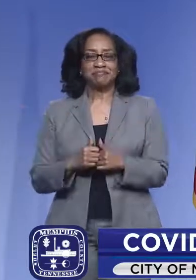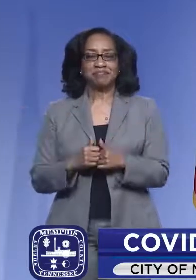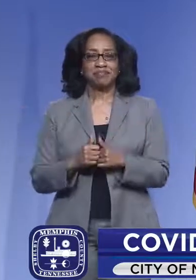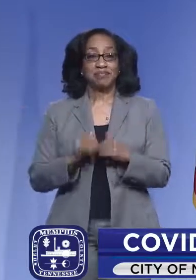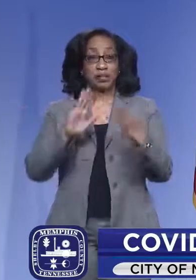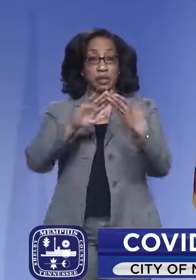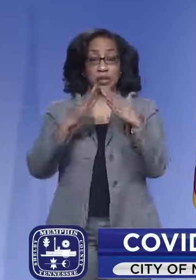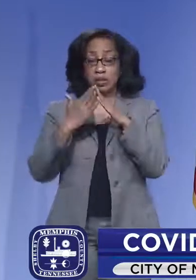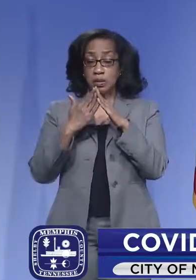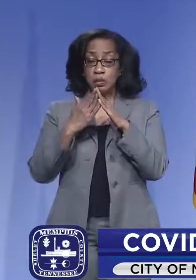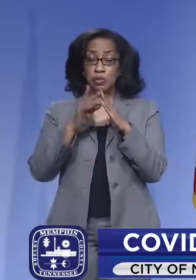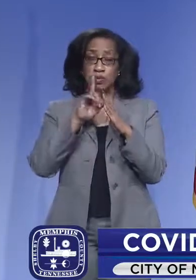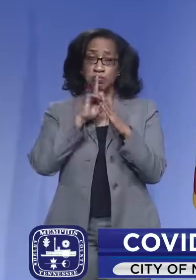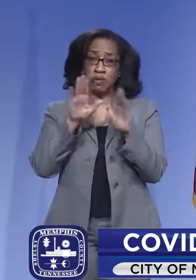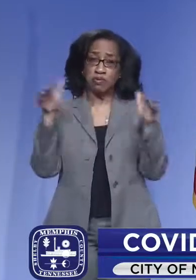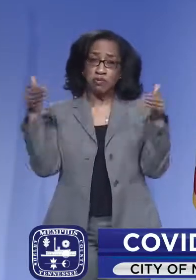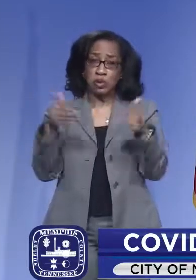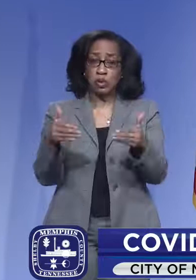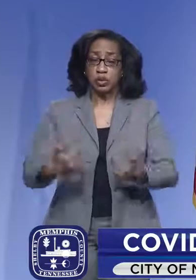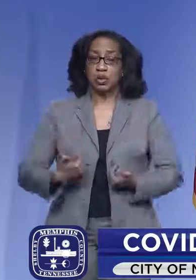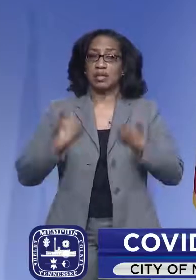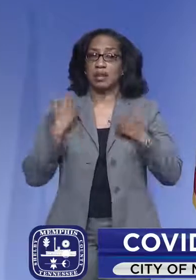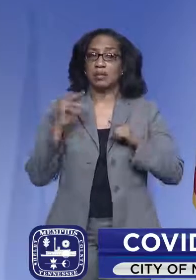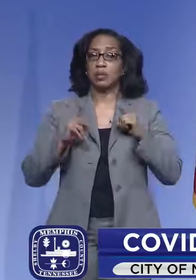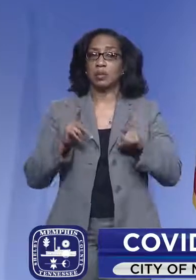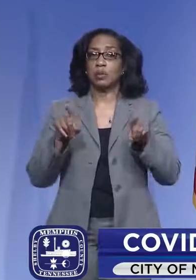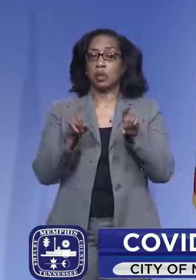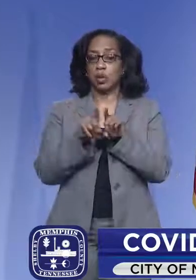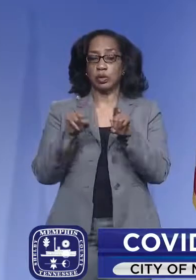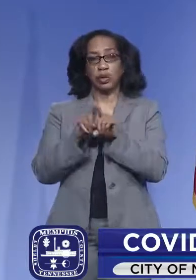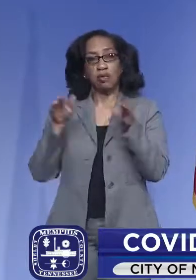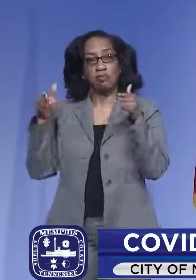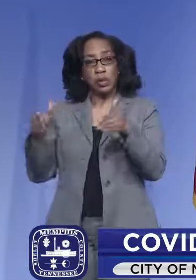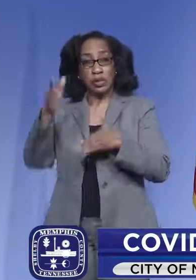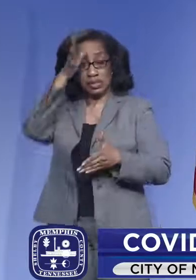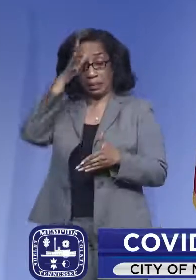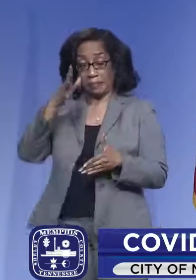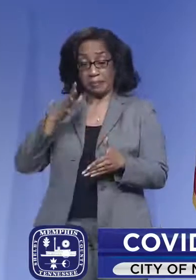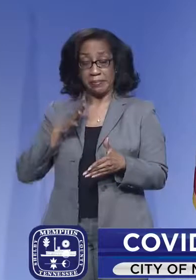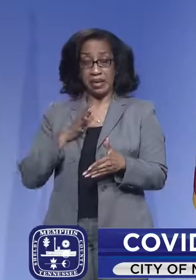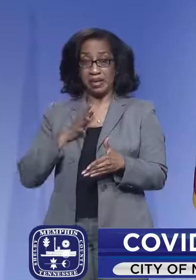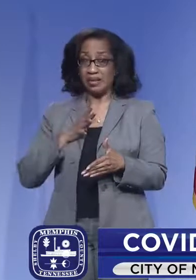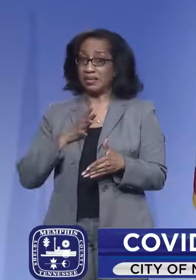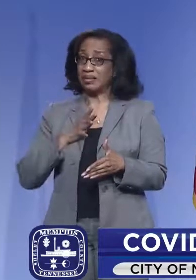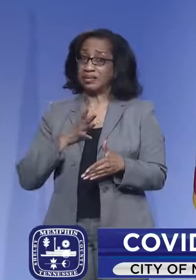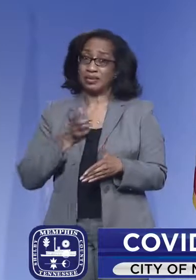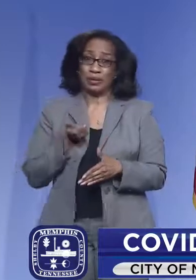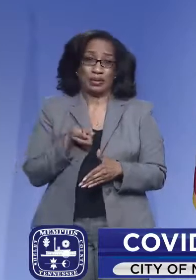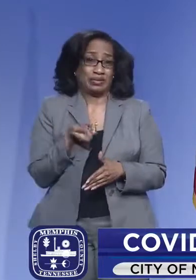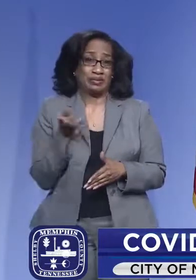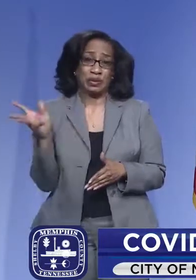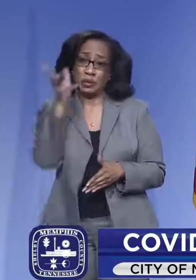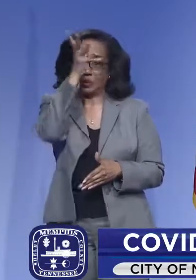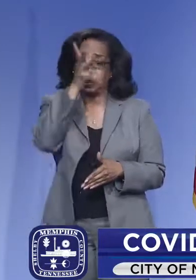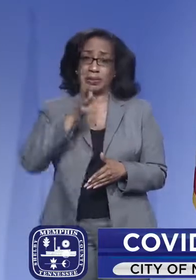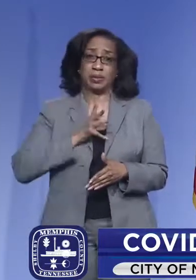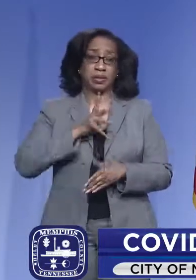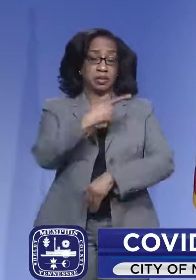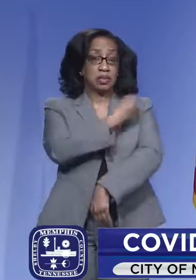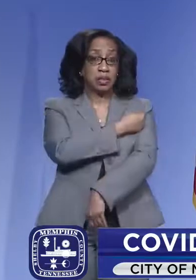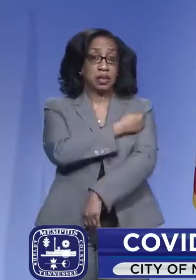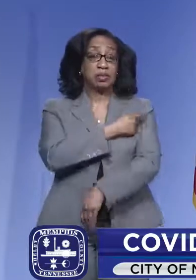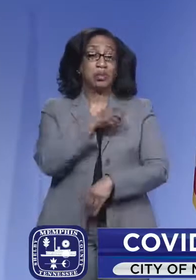younger demographic. Again, also trying to focus on men who still make up too few of the people that are getting vaccines. But you're